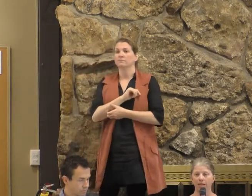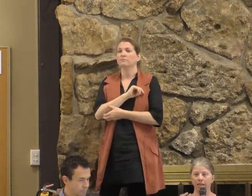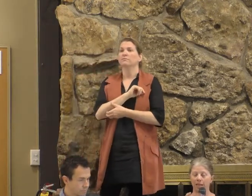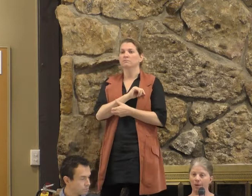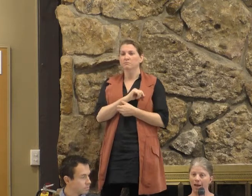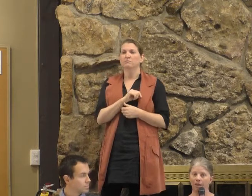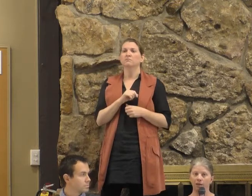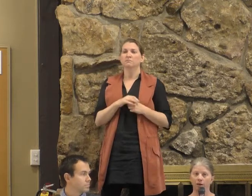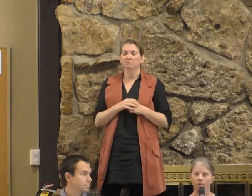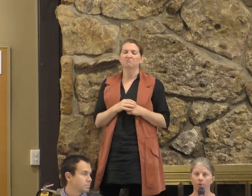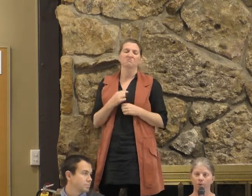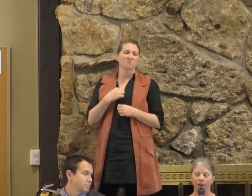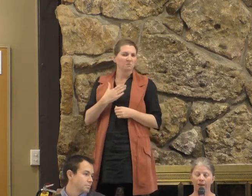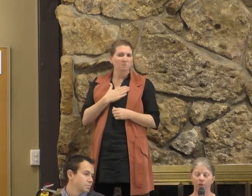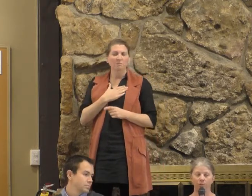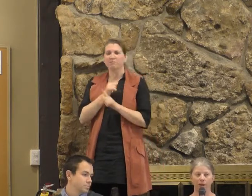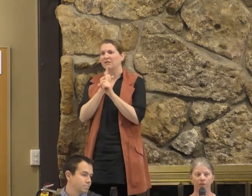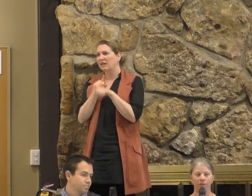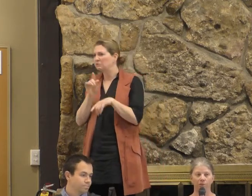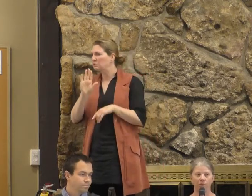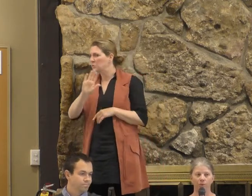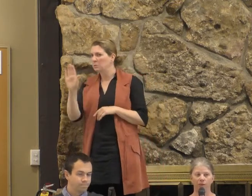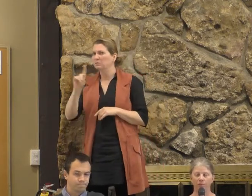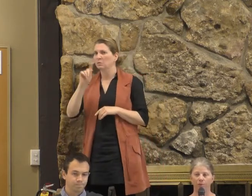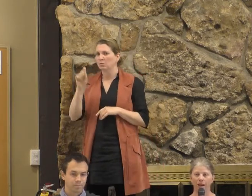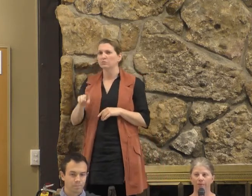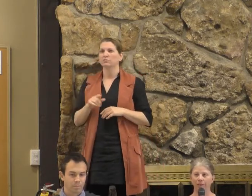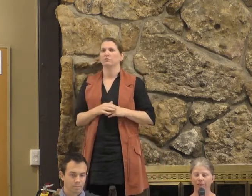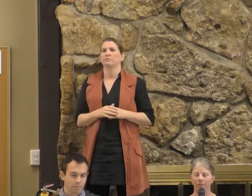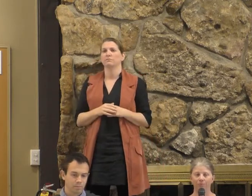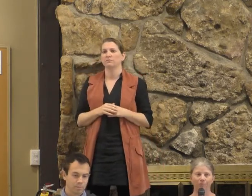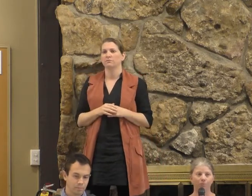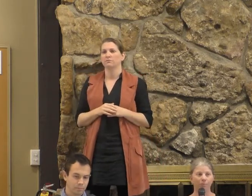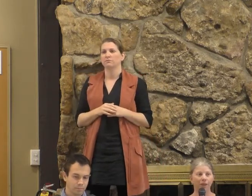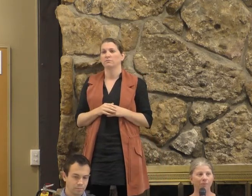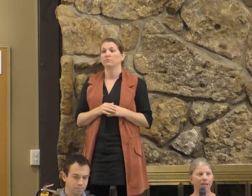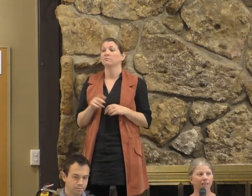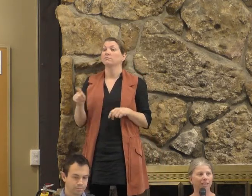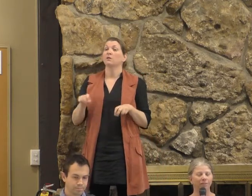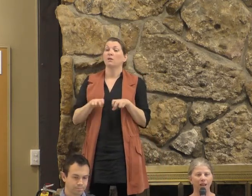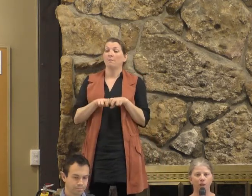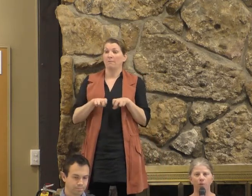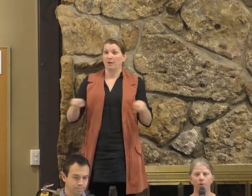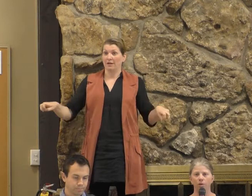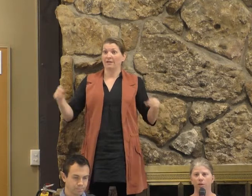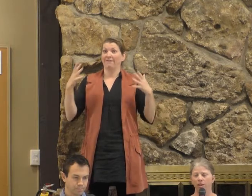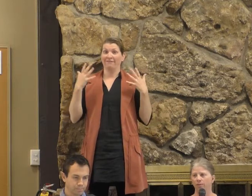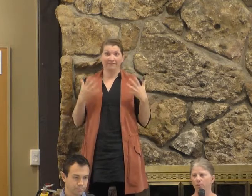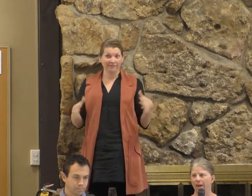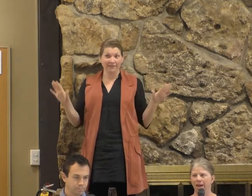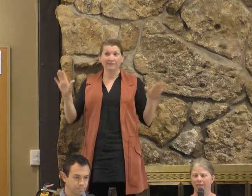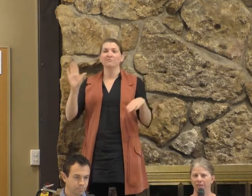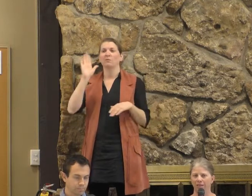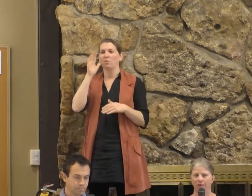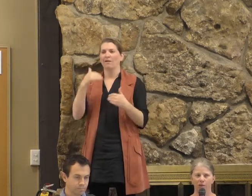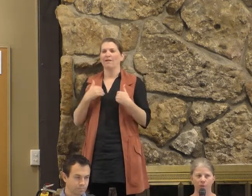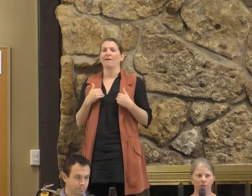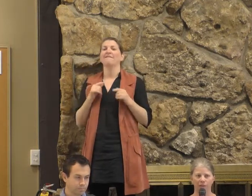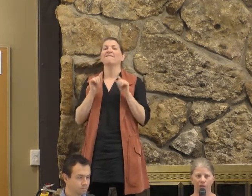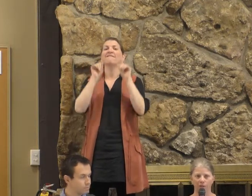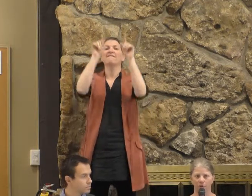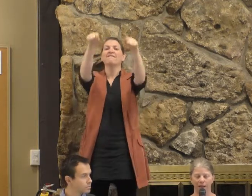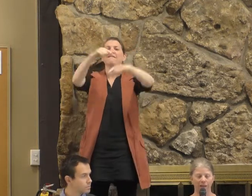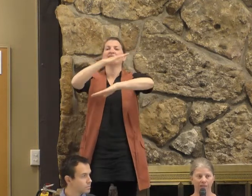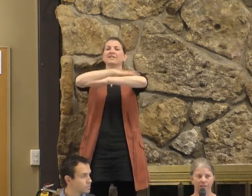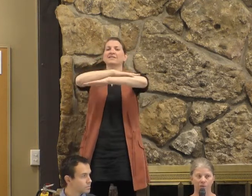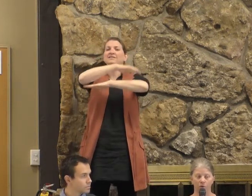in the back, we're after the panel is over, we'll have a that panel is available if you want to ask a question